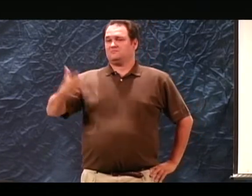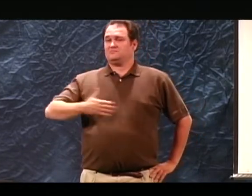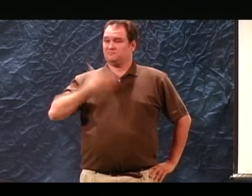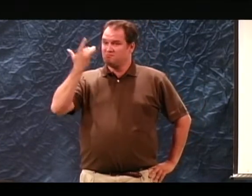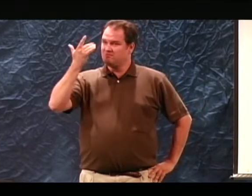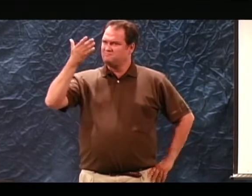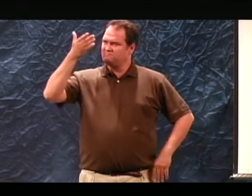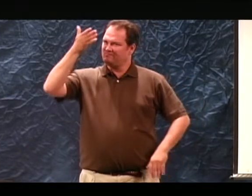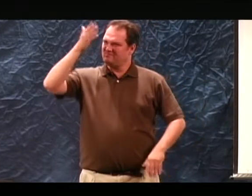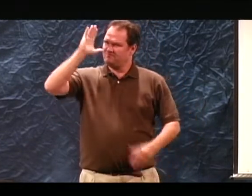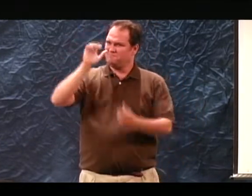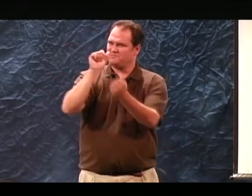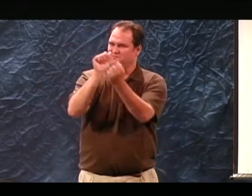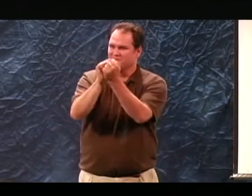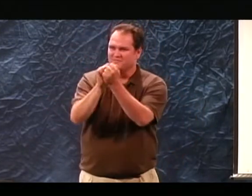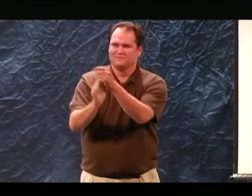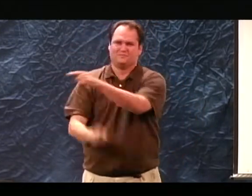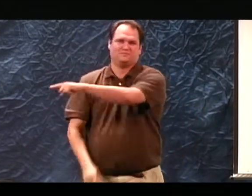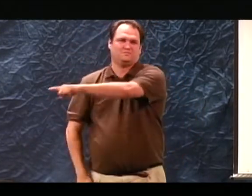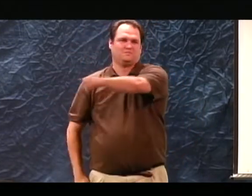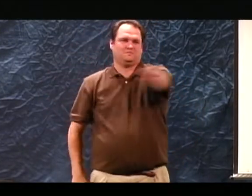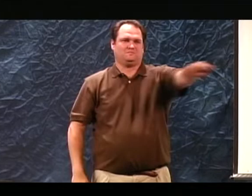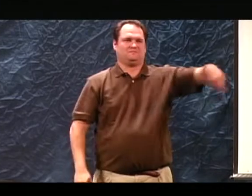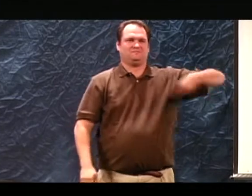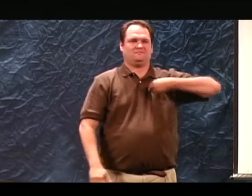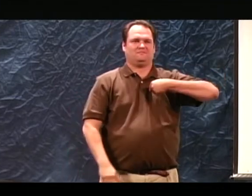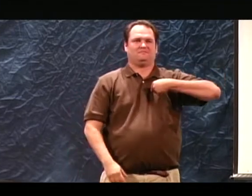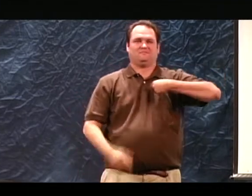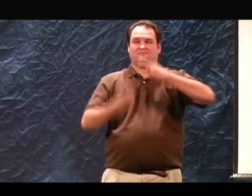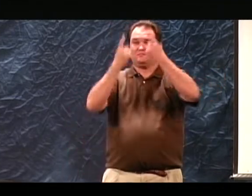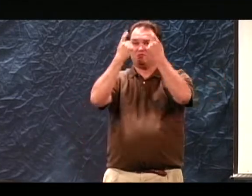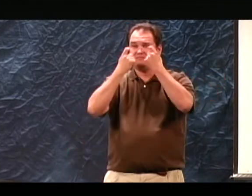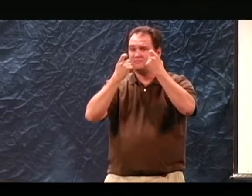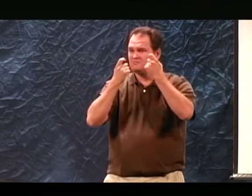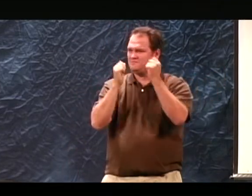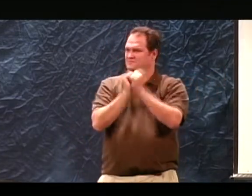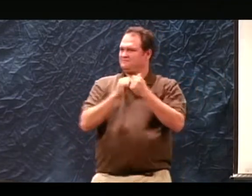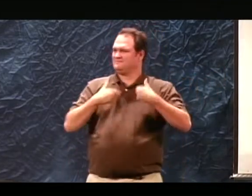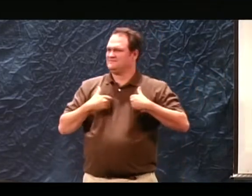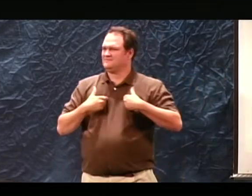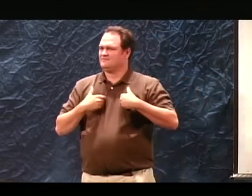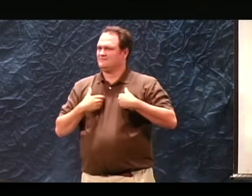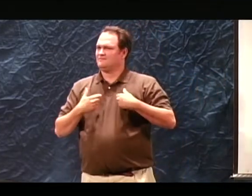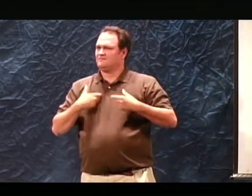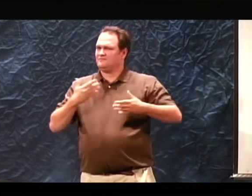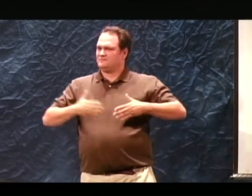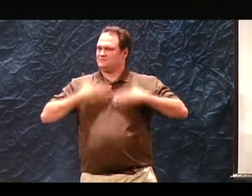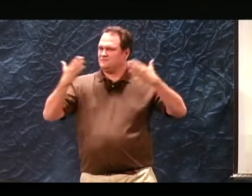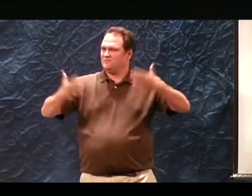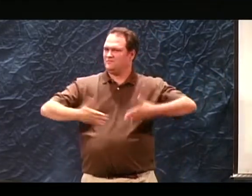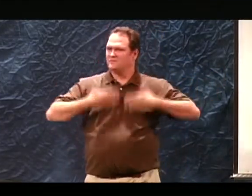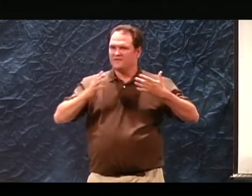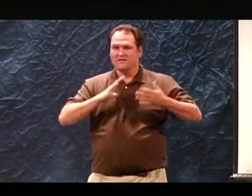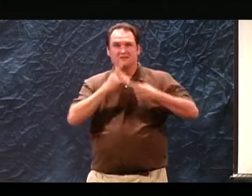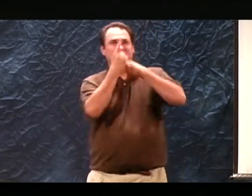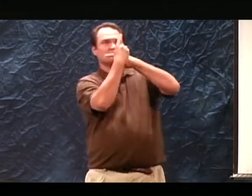joy throughout that because god has visited me and god is with each of us and that tests